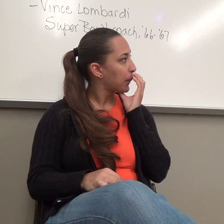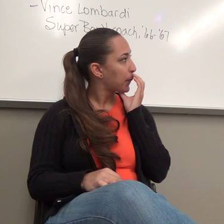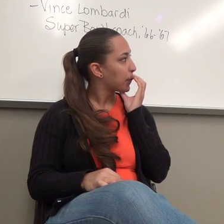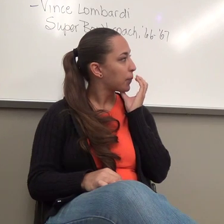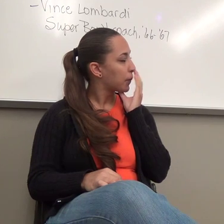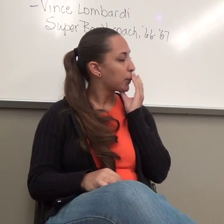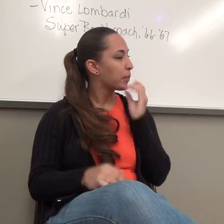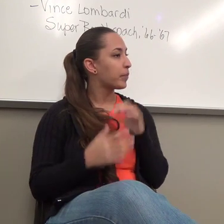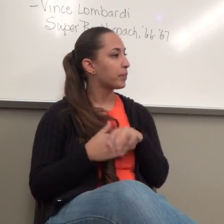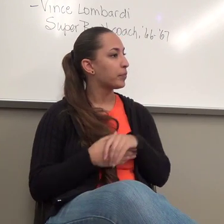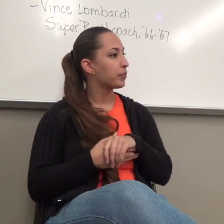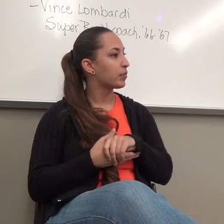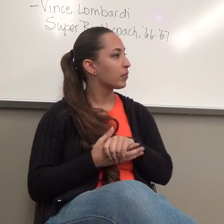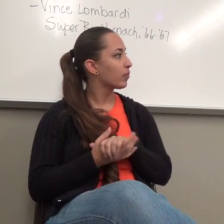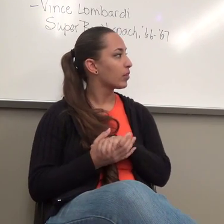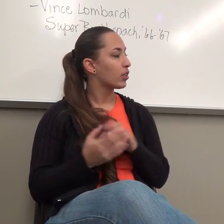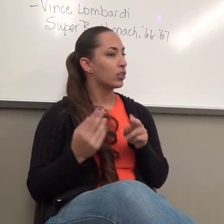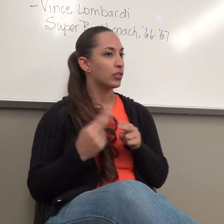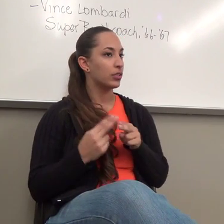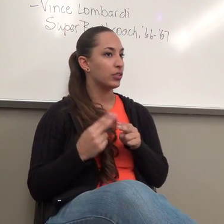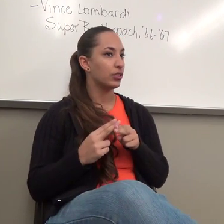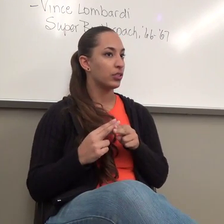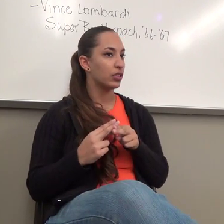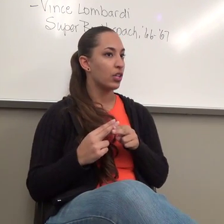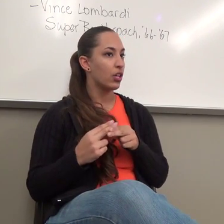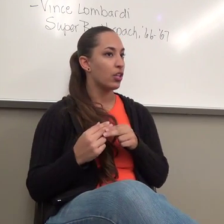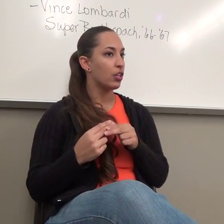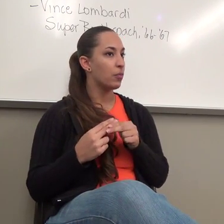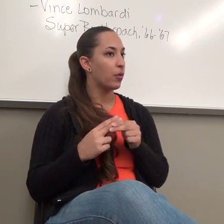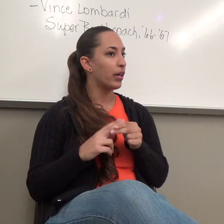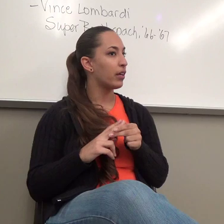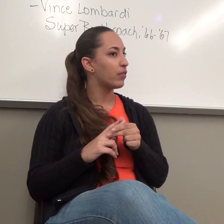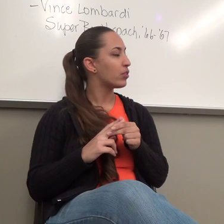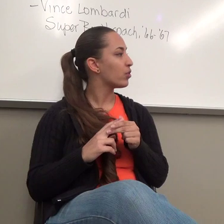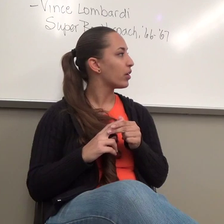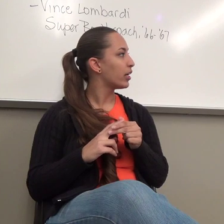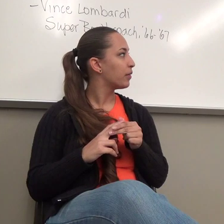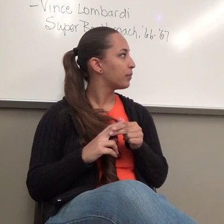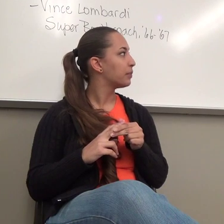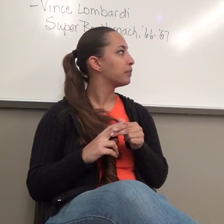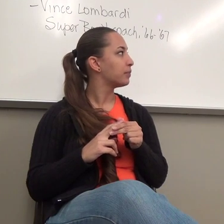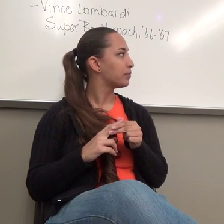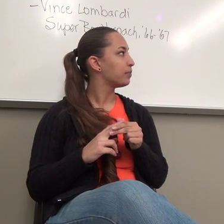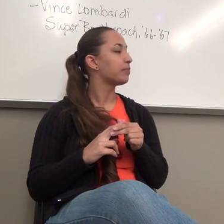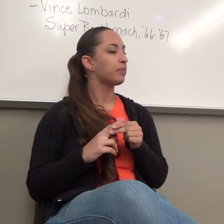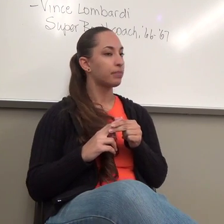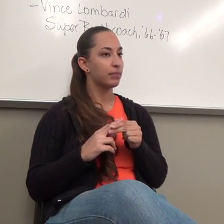it's called, Sandra? The point of the story?